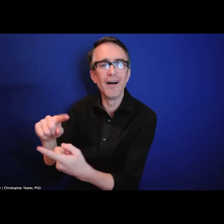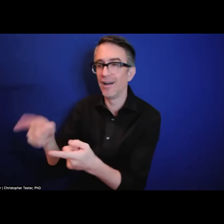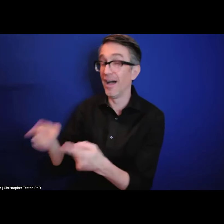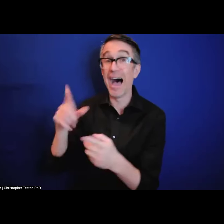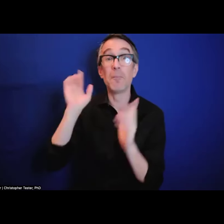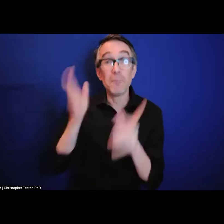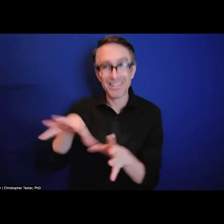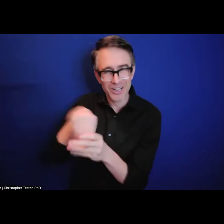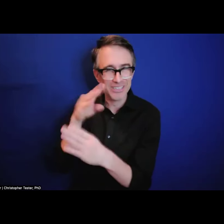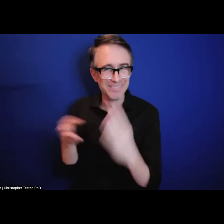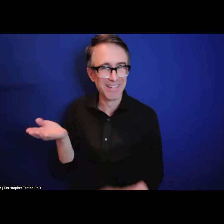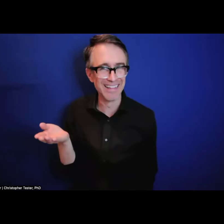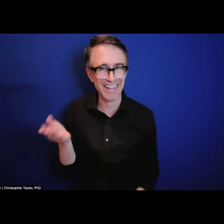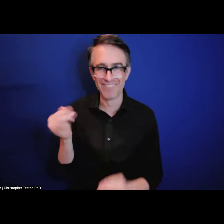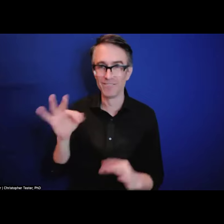face disproportionate